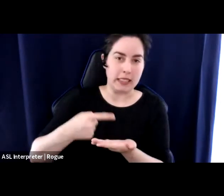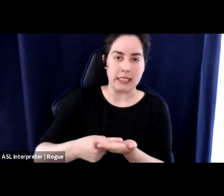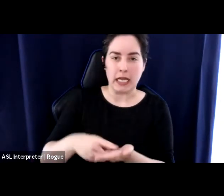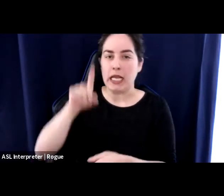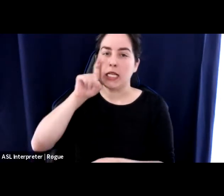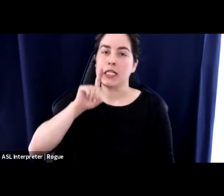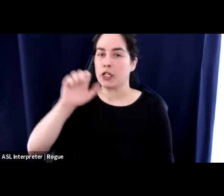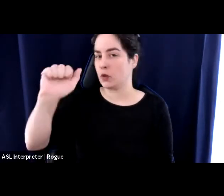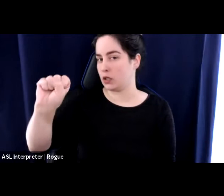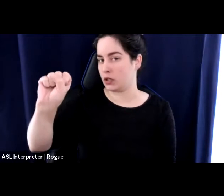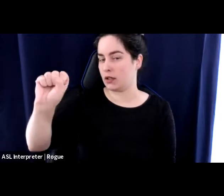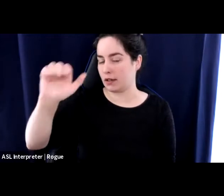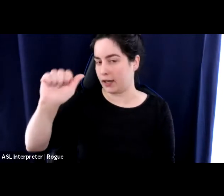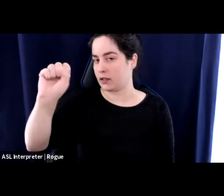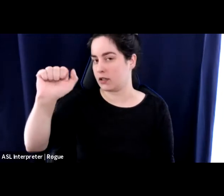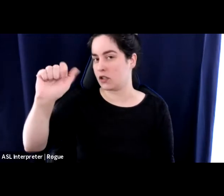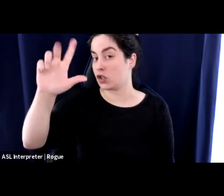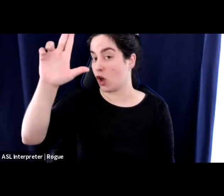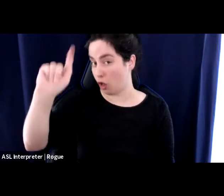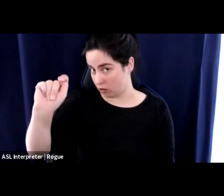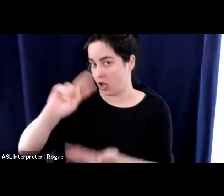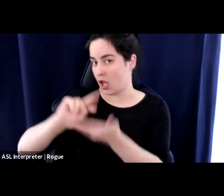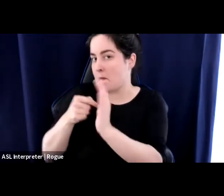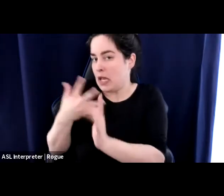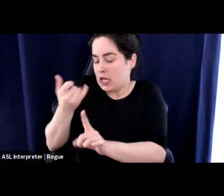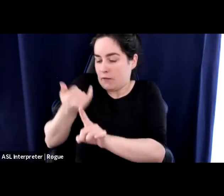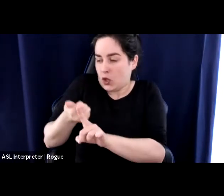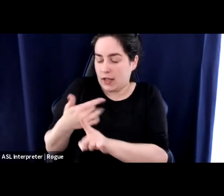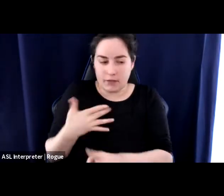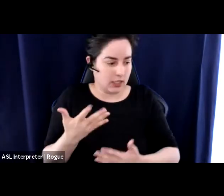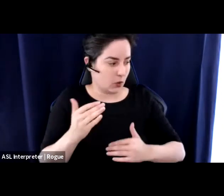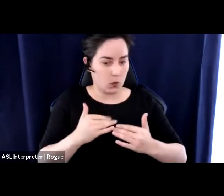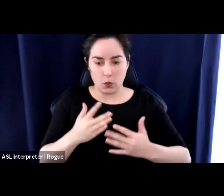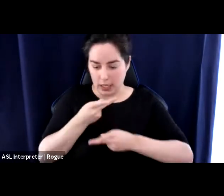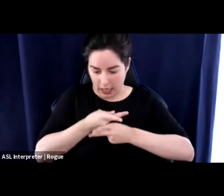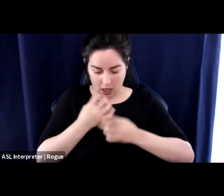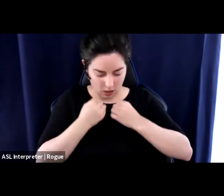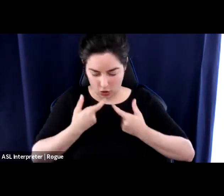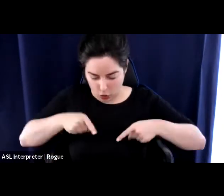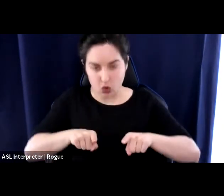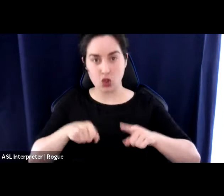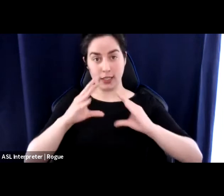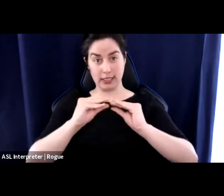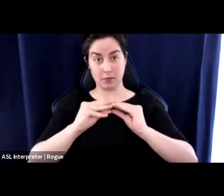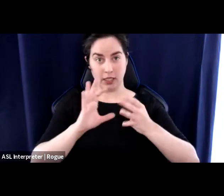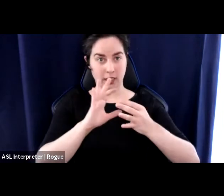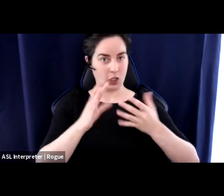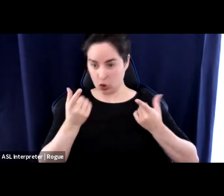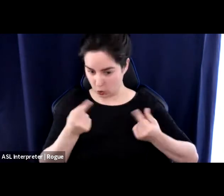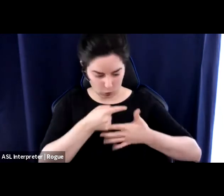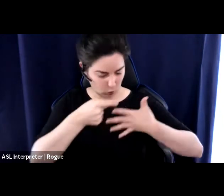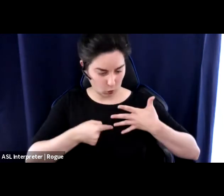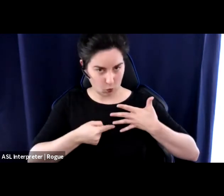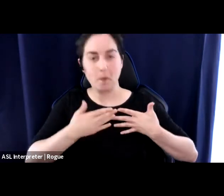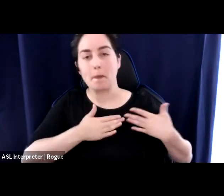So please feel free to take care of yourselves in a way that you need during the session. And now I'll briefly talk